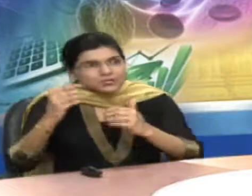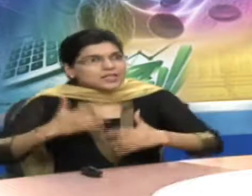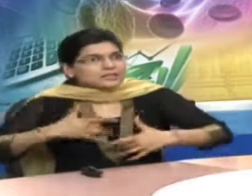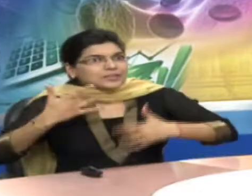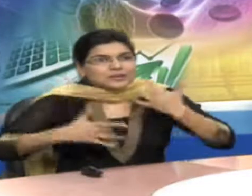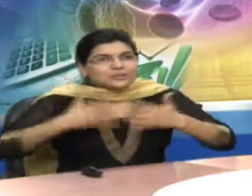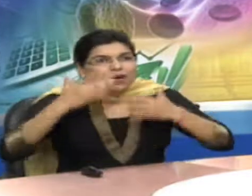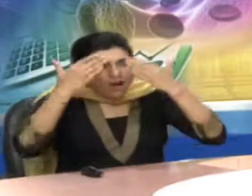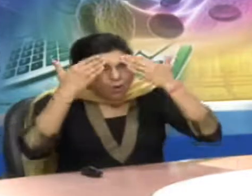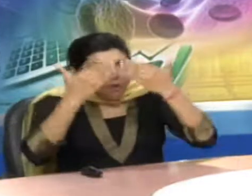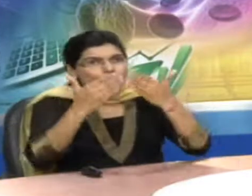So,